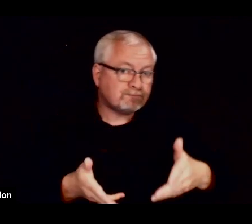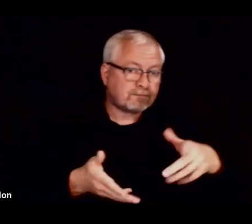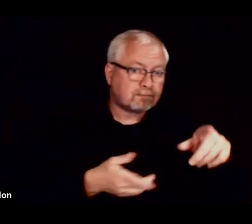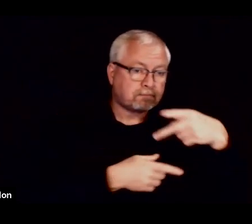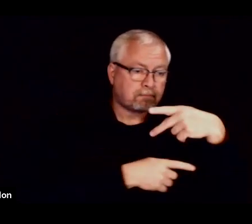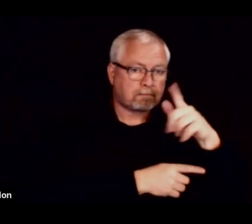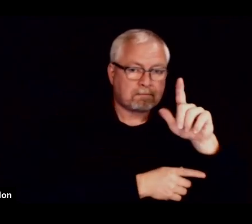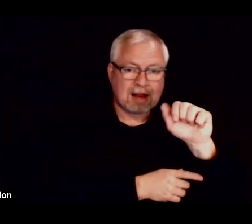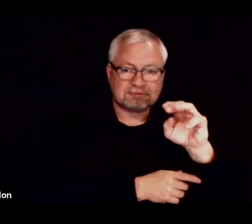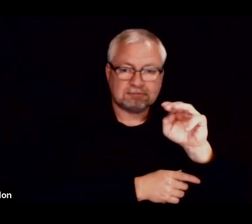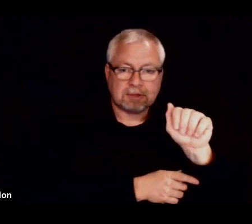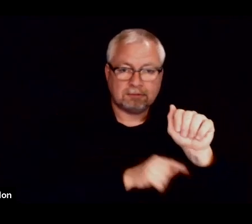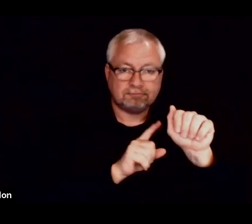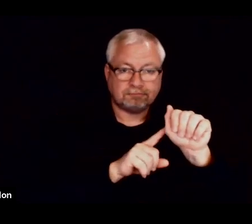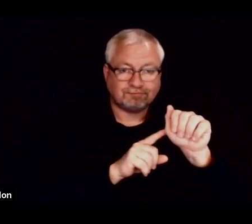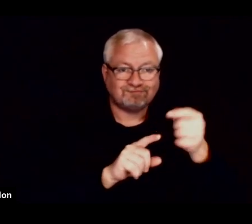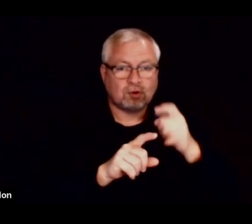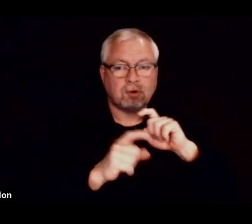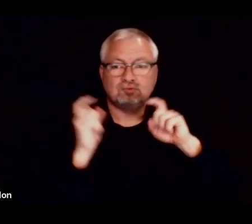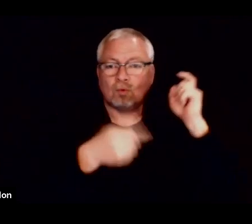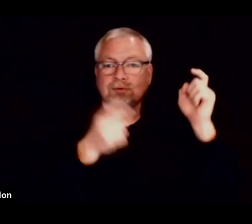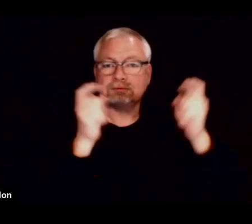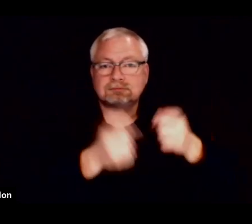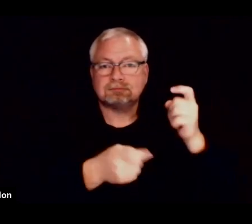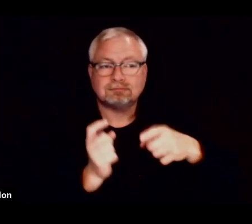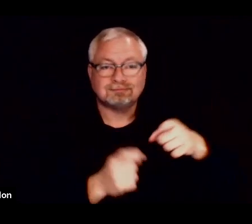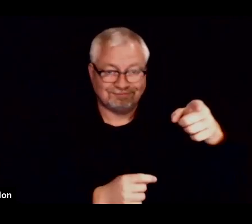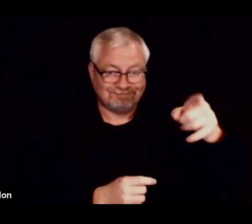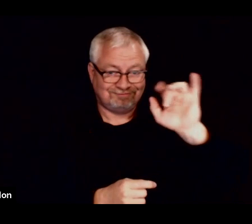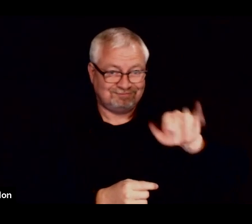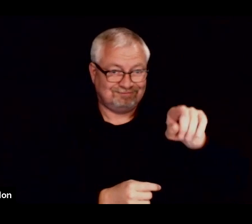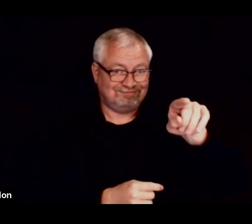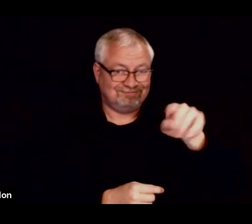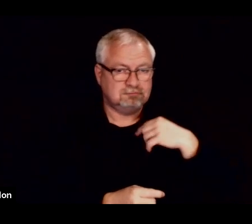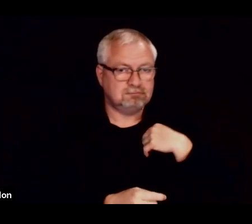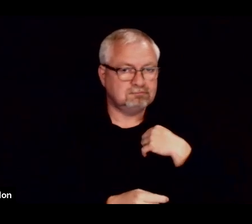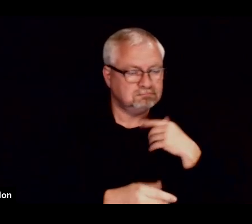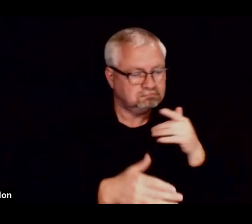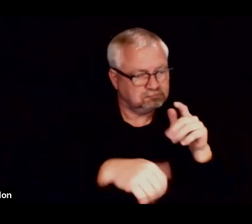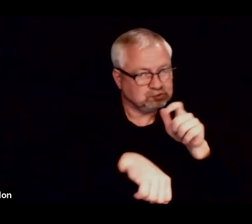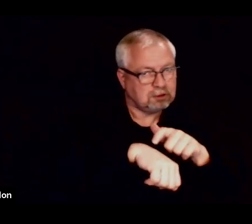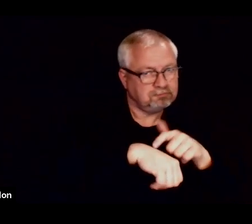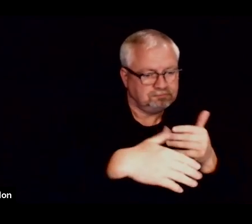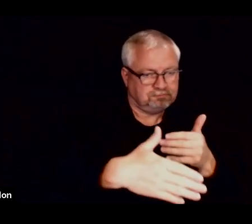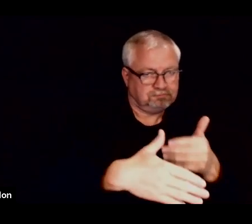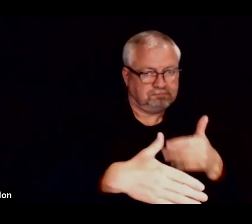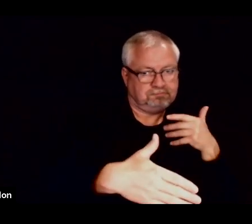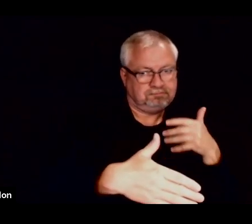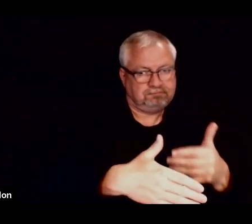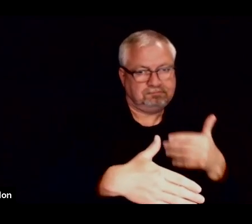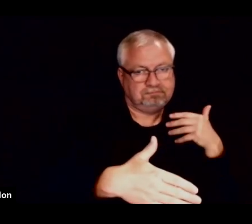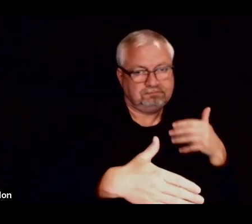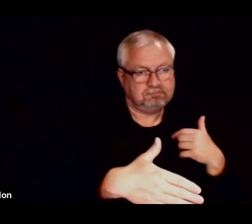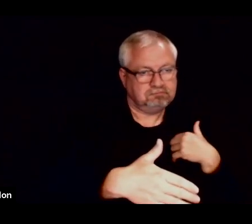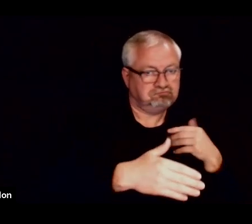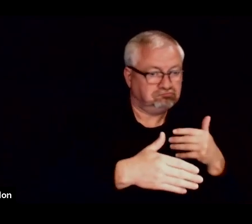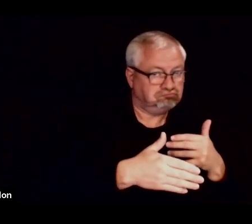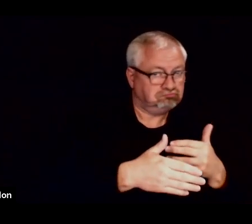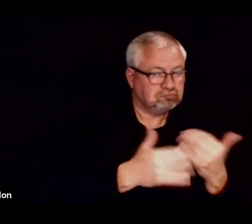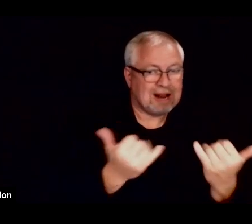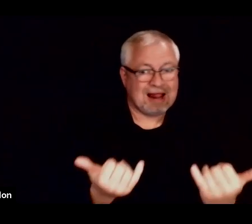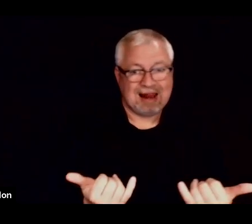bank donors at different points in time. So we'll take a look at now and then in the